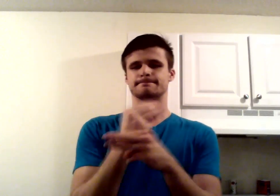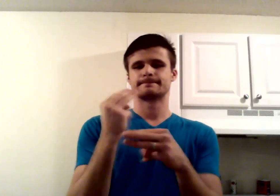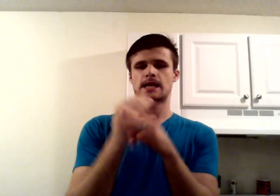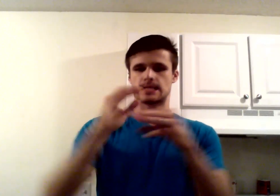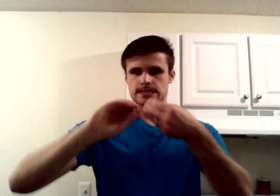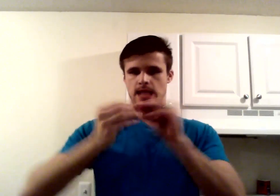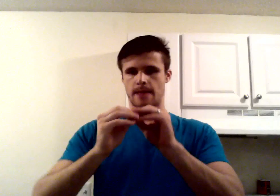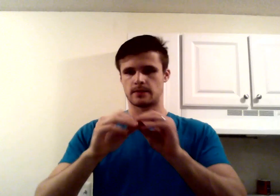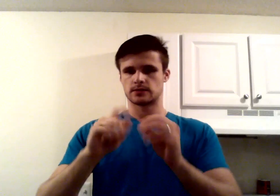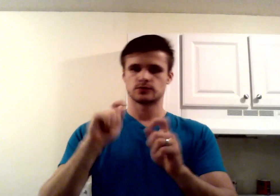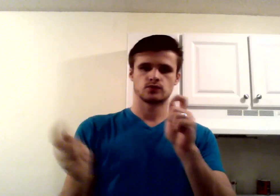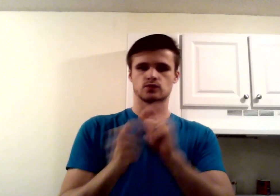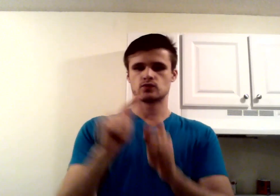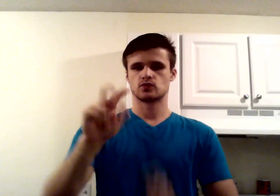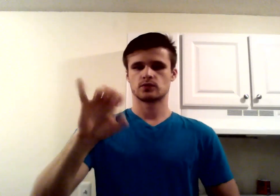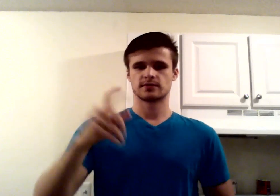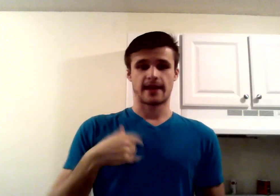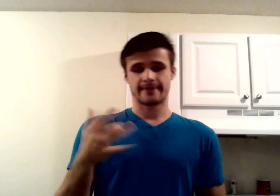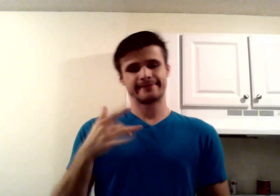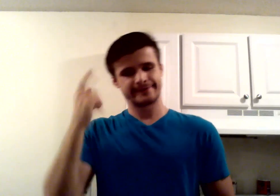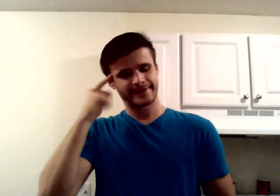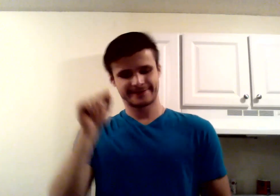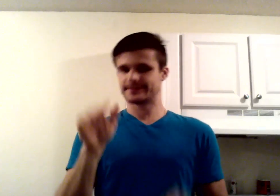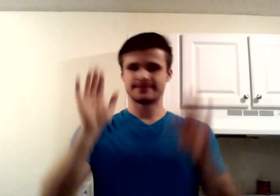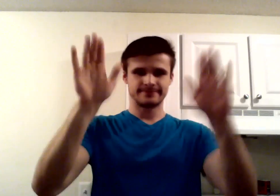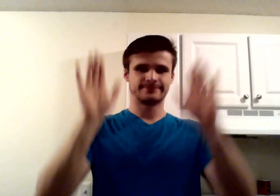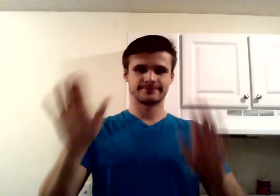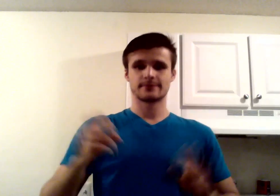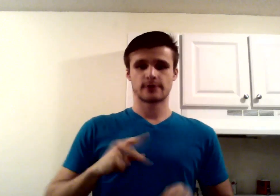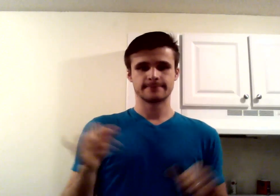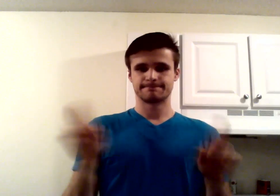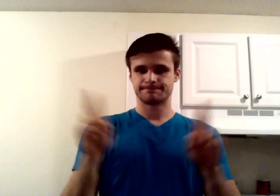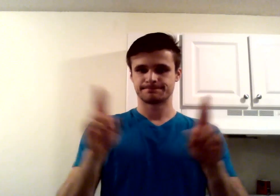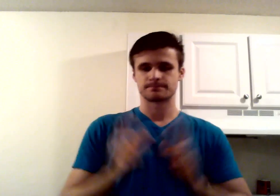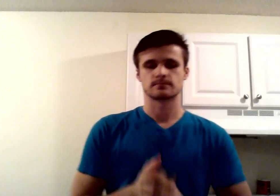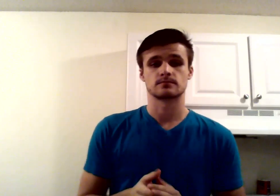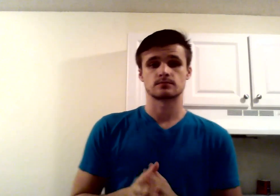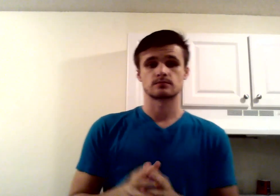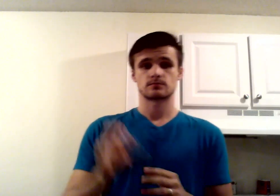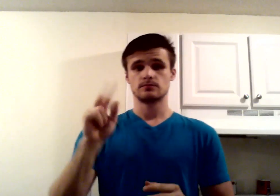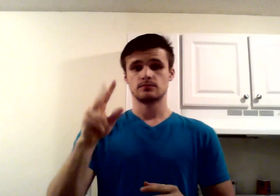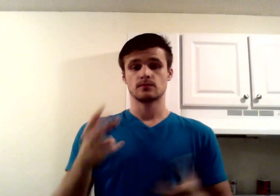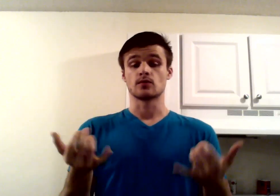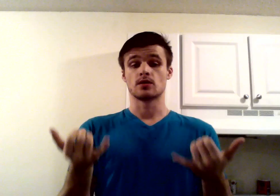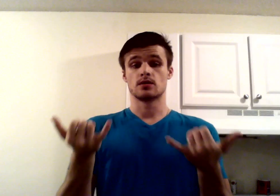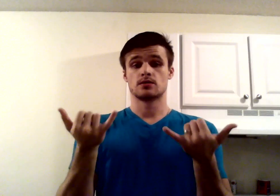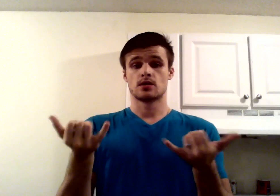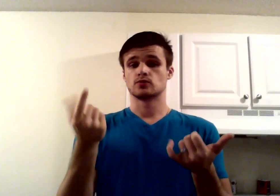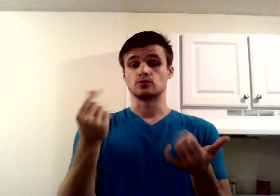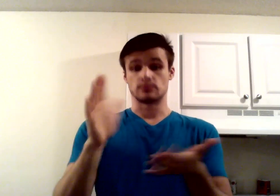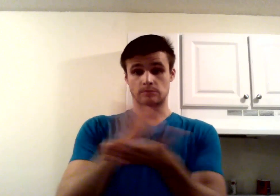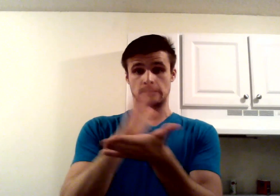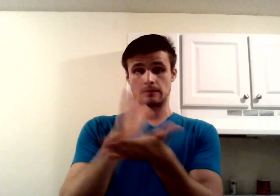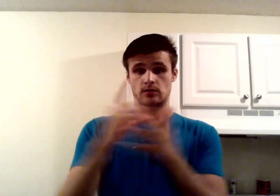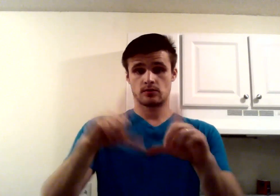gonna love this trick because it's an amazing one, so let's do it. Alright, it's the time to do the trick, and I got this little piece of paper. I'm gonna place it right